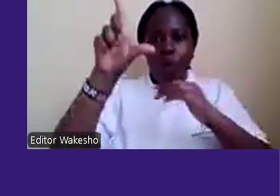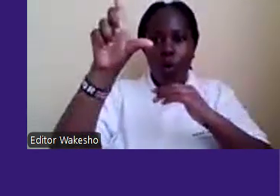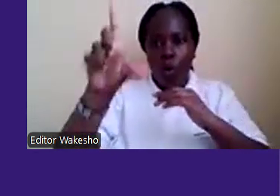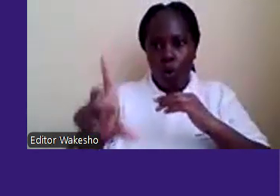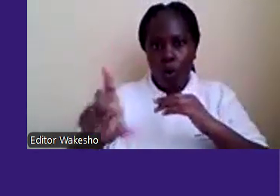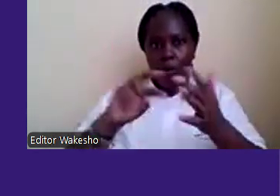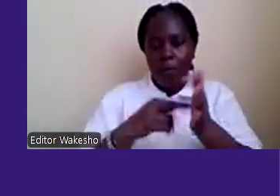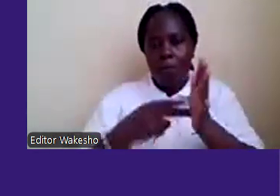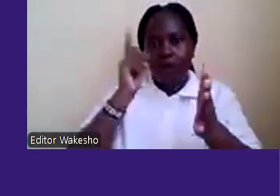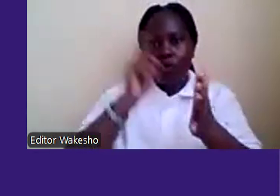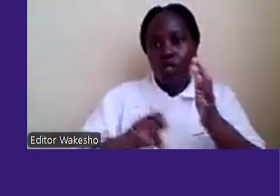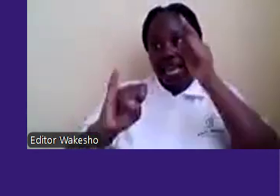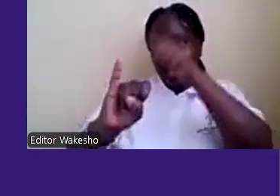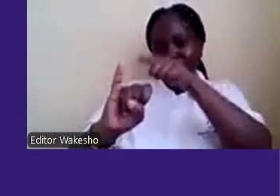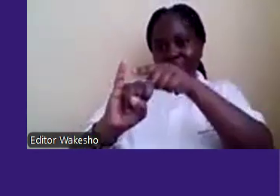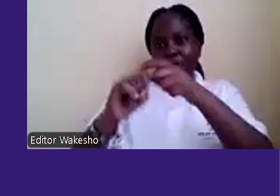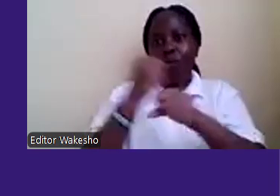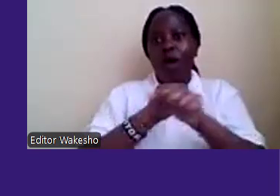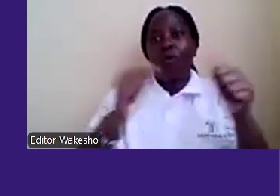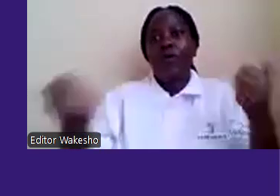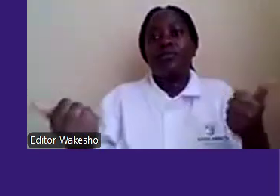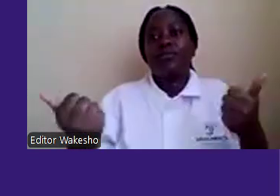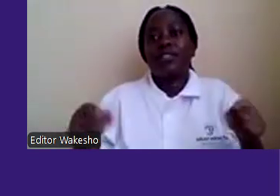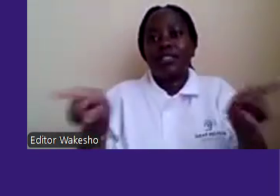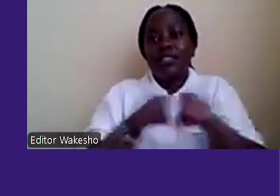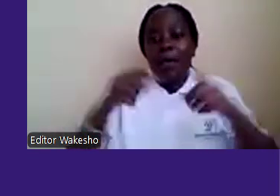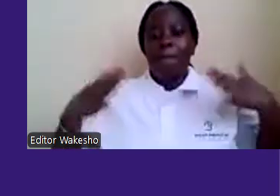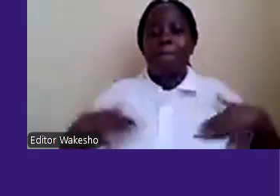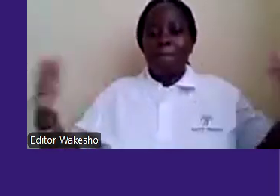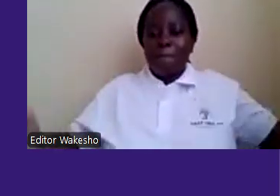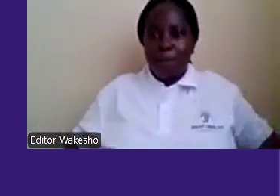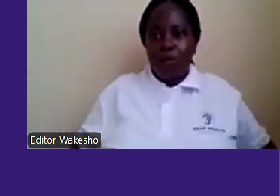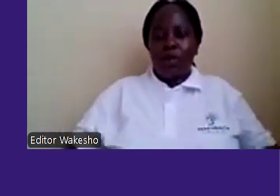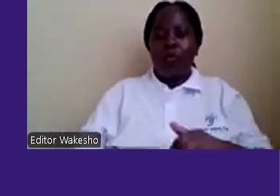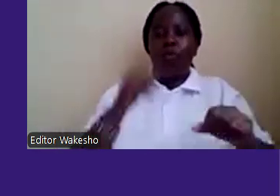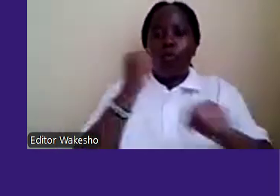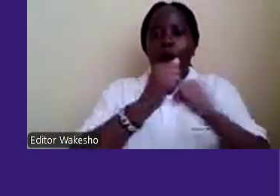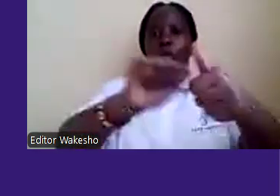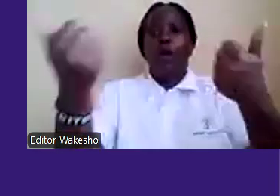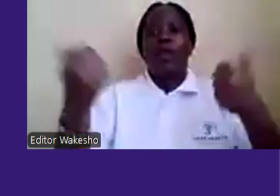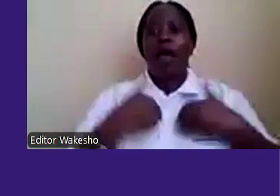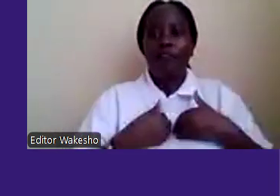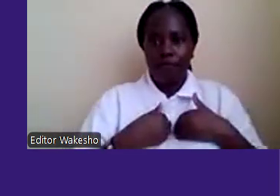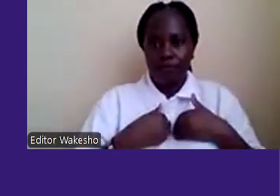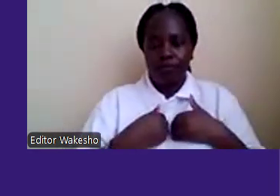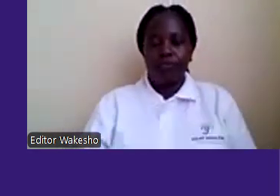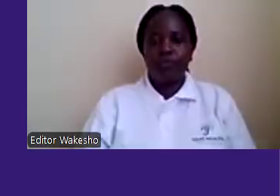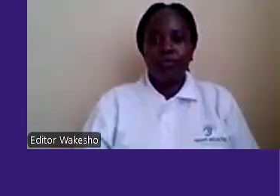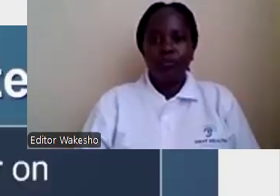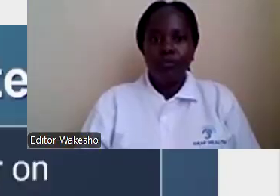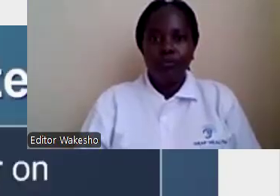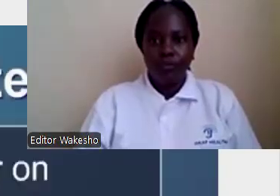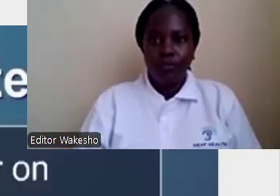insulin is working well and your body tissues are also responding well to the presence of